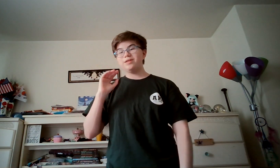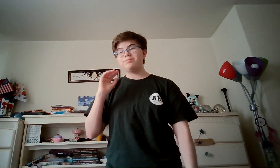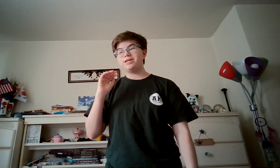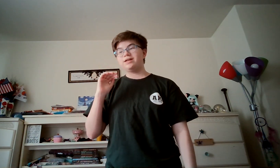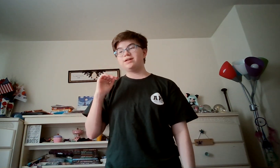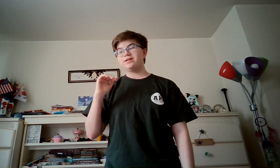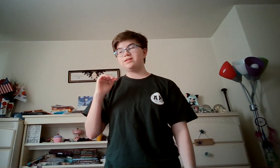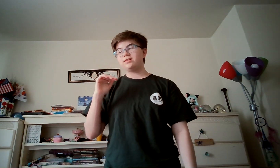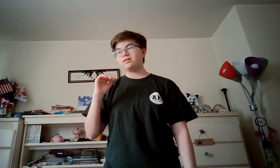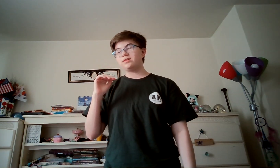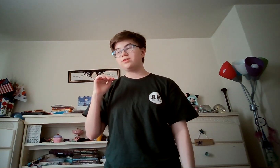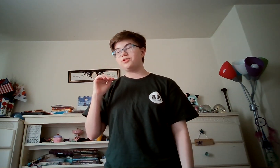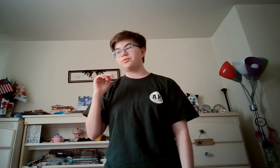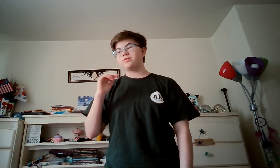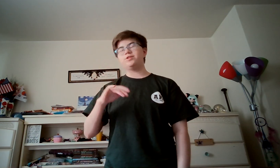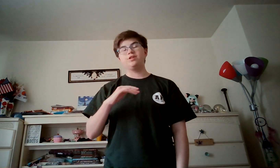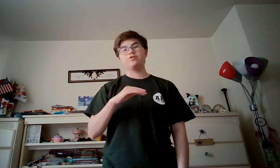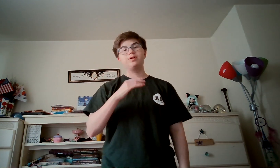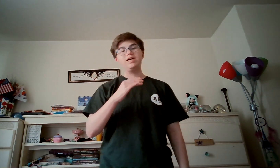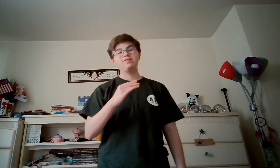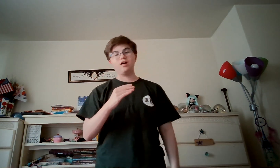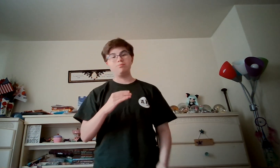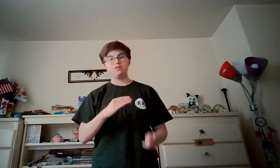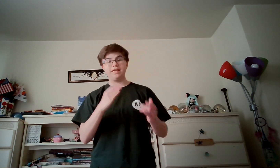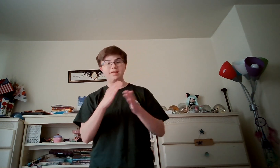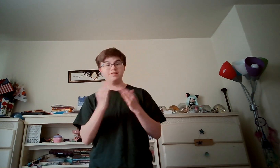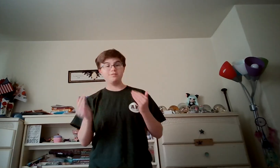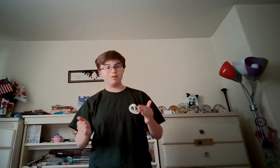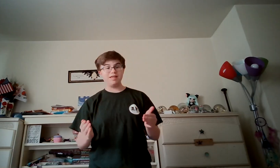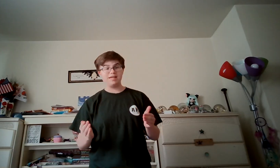But there were a few letters where I stopped to, like, explain.